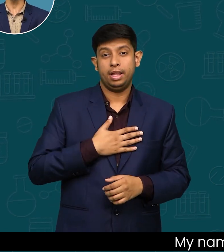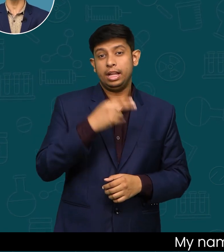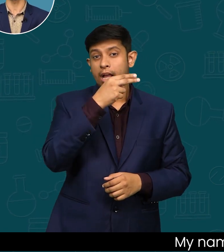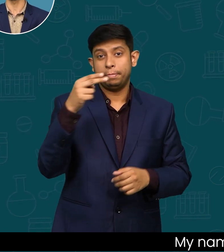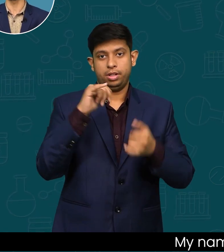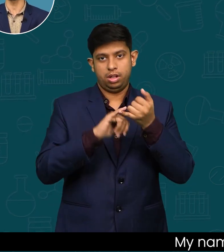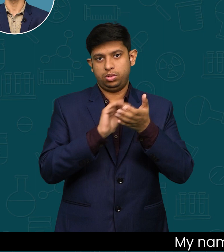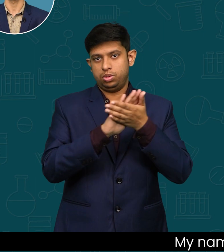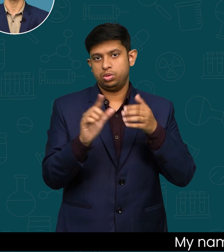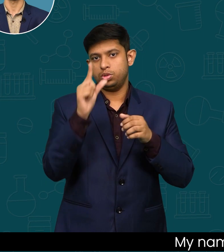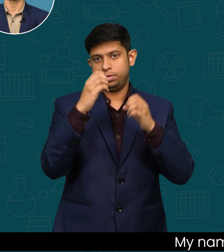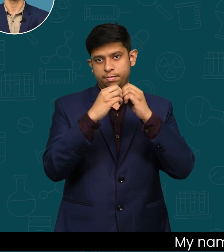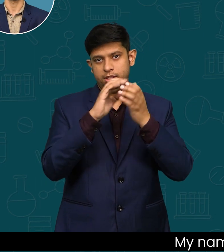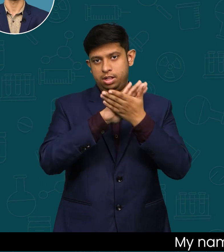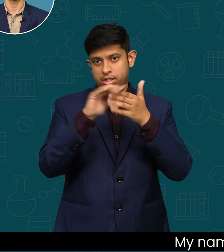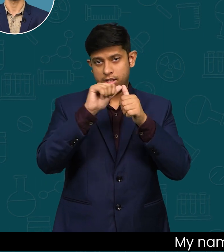My name is Shubhajit,